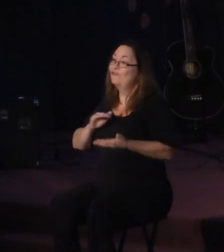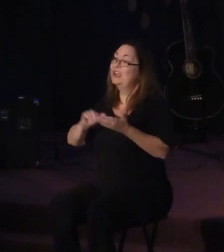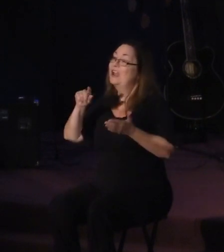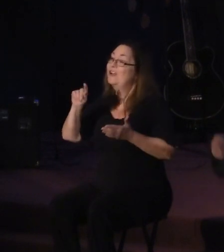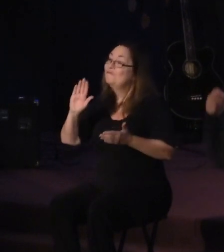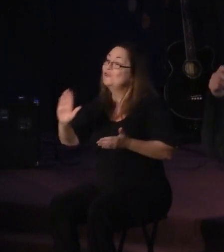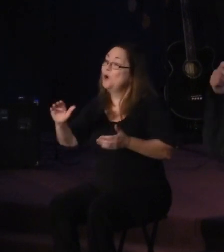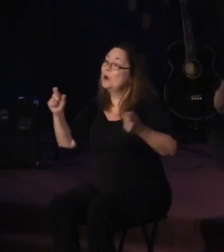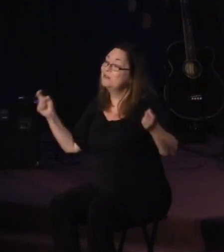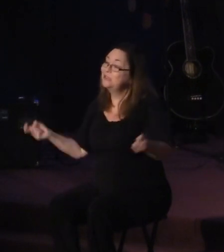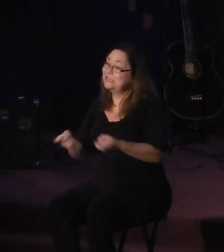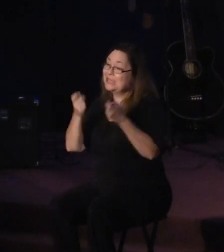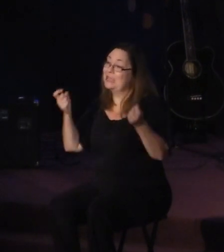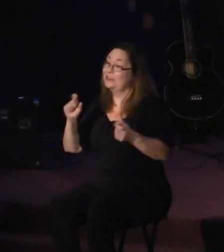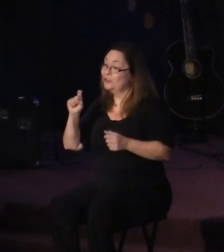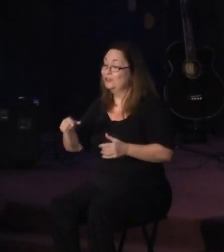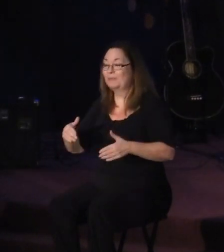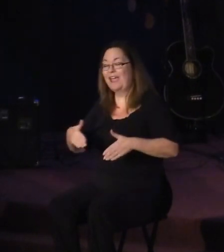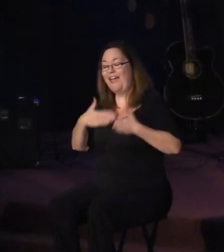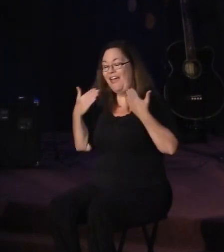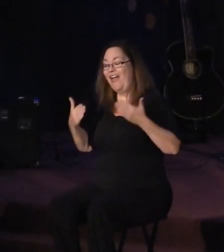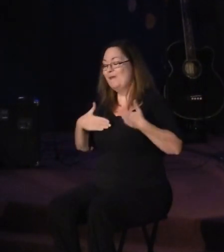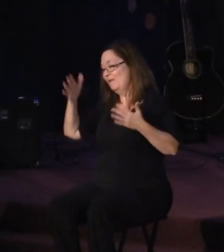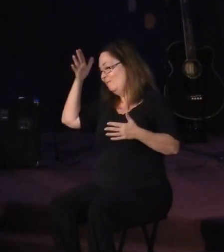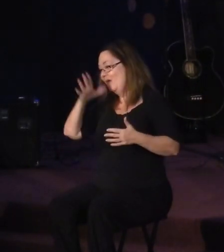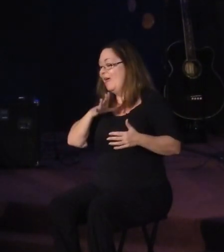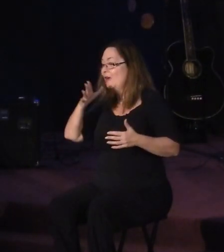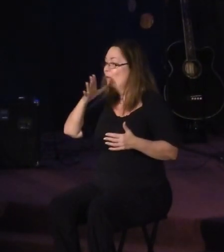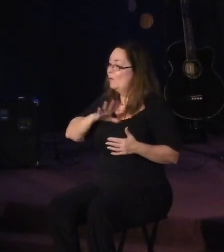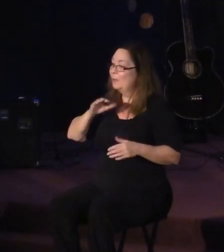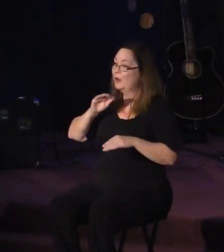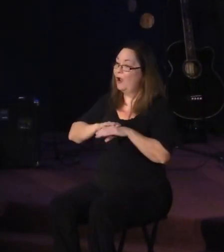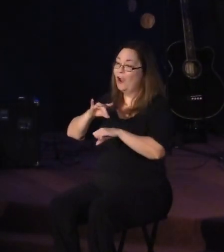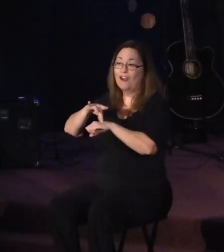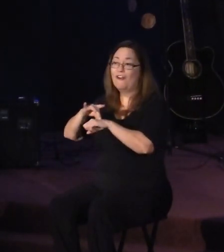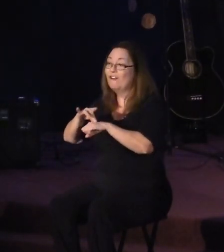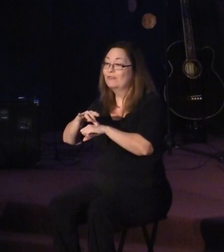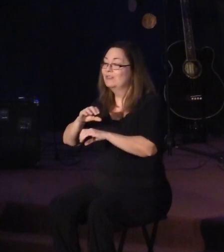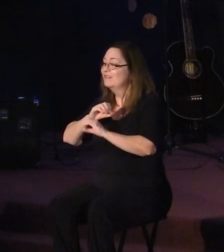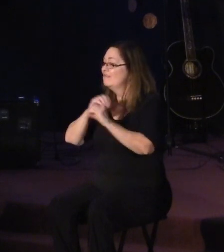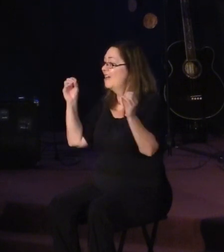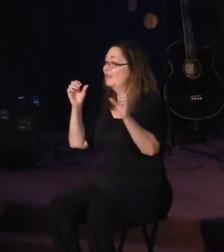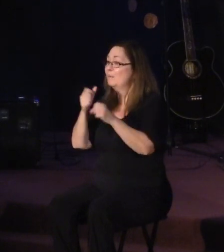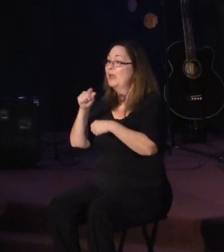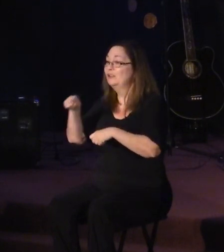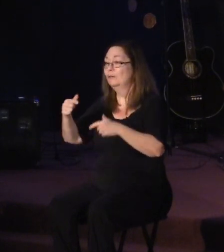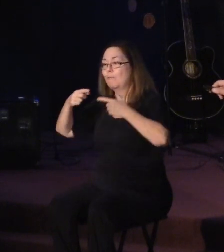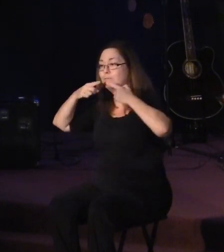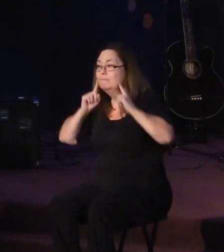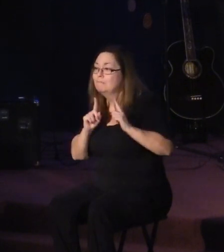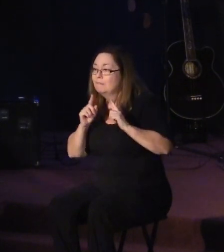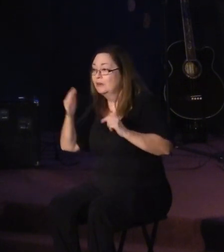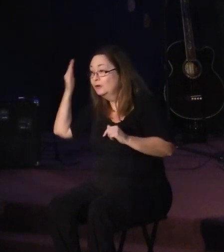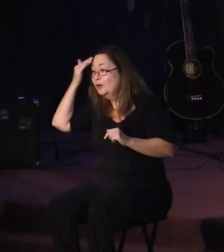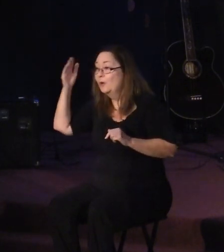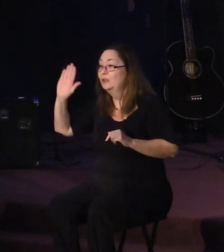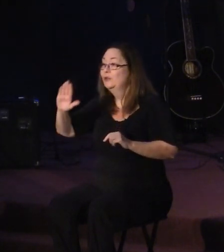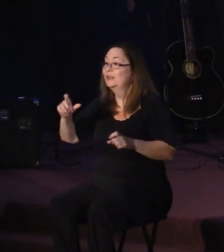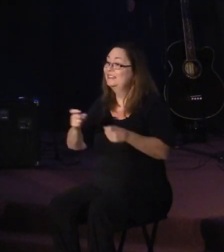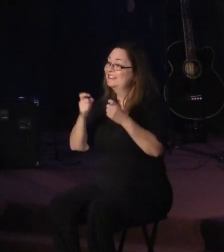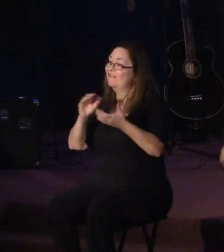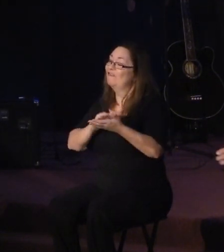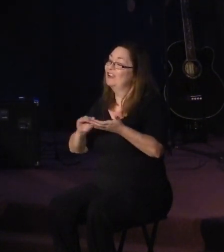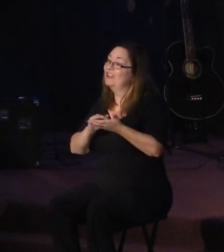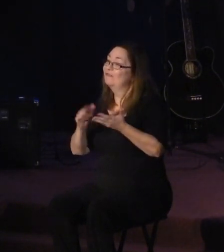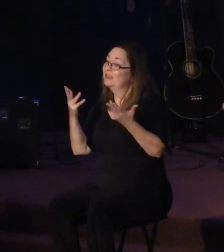you of all your sins, and you should be the happiest man and woman on the face of the earth. Nothing should make you frown knowing your sins are